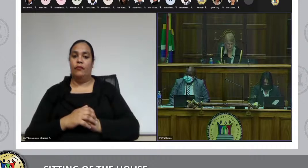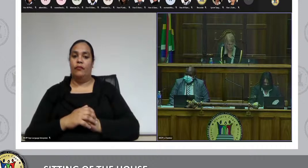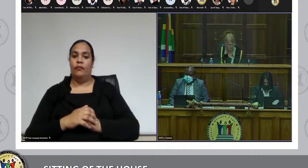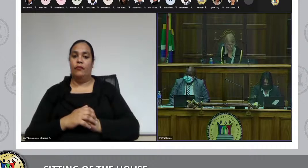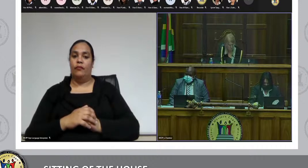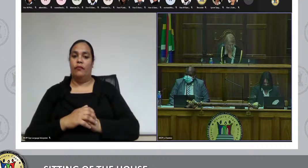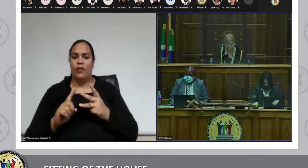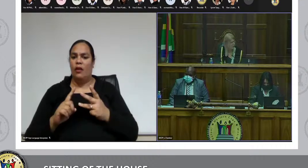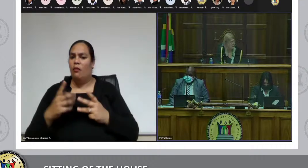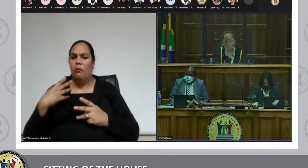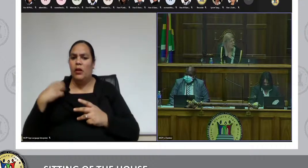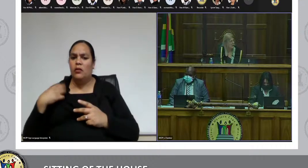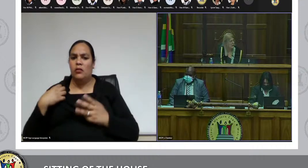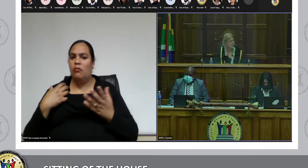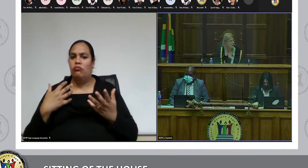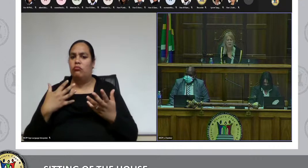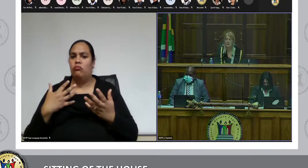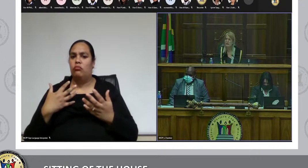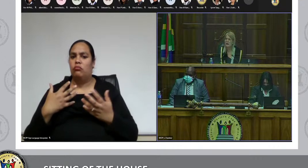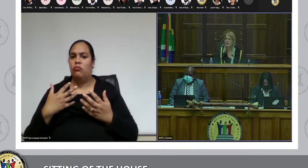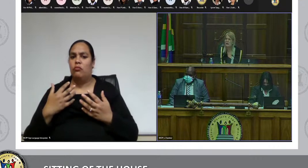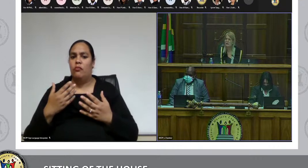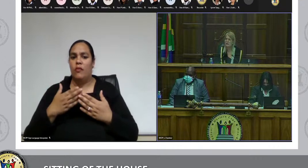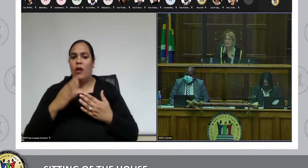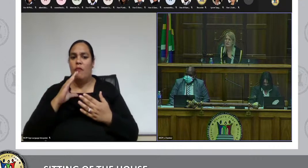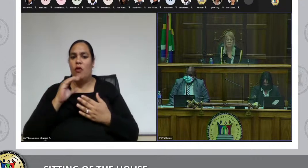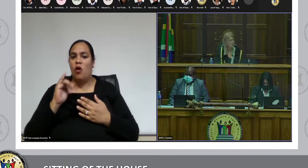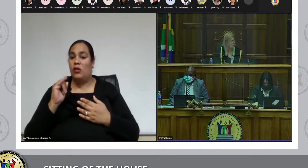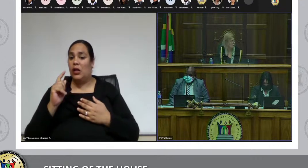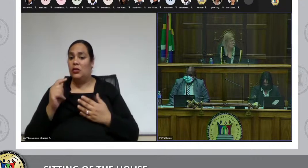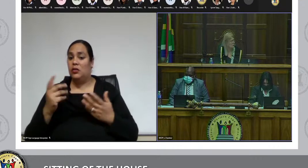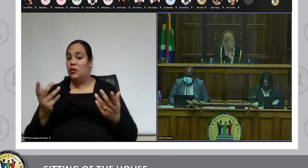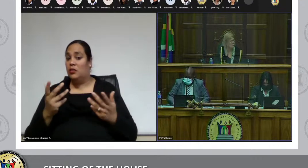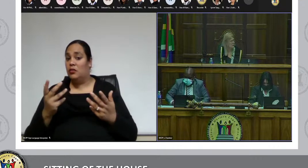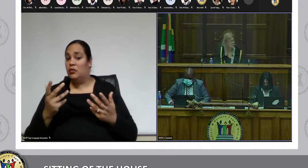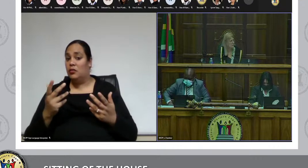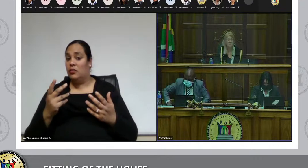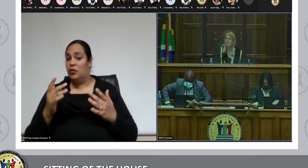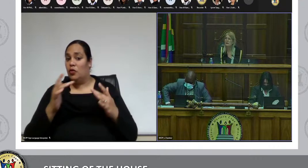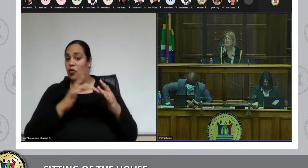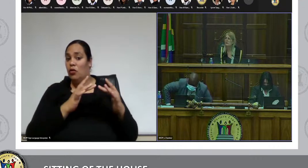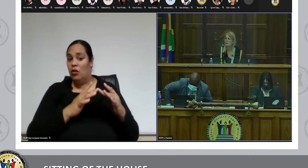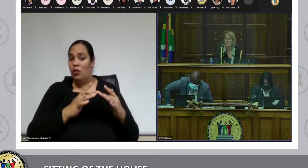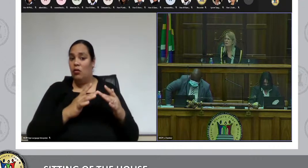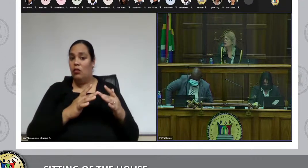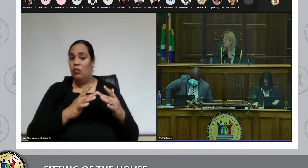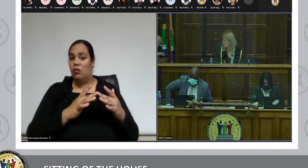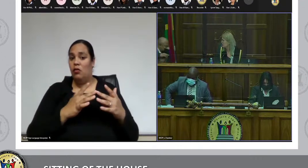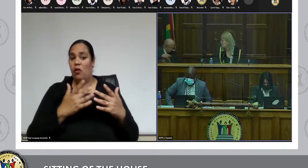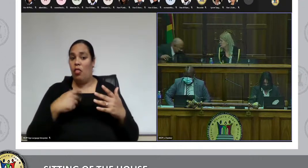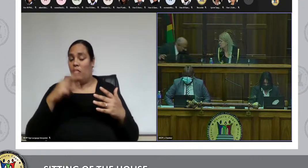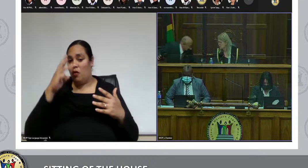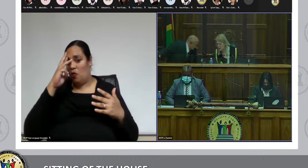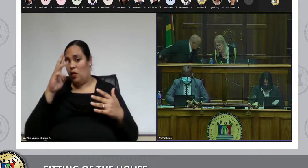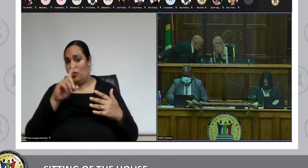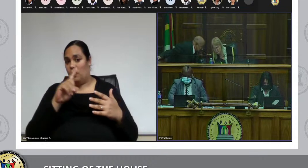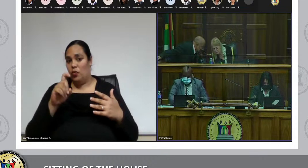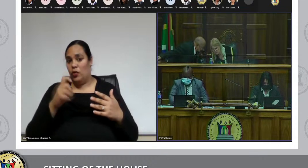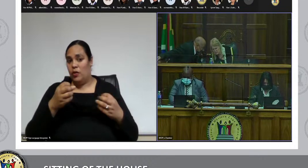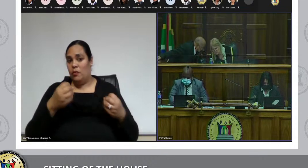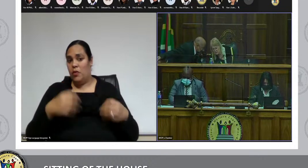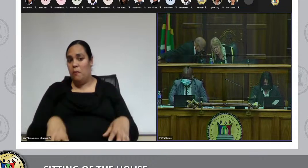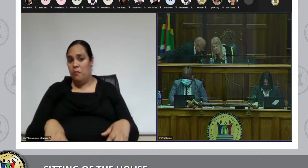Minister Simmers, can I just ask the IT to contact him? Otherwise, the question will fall